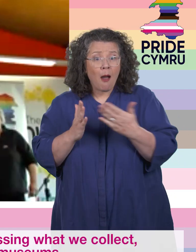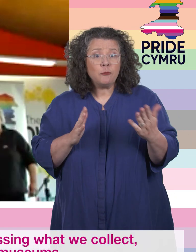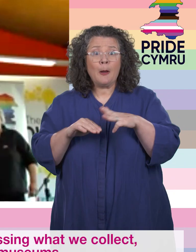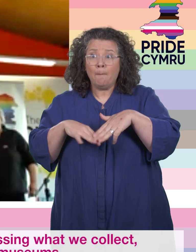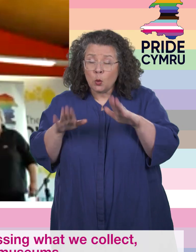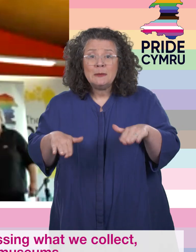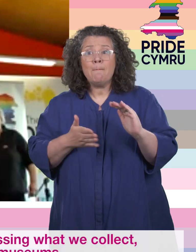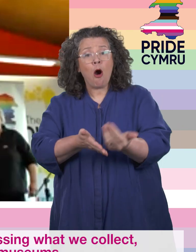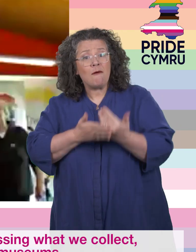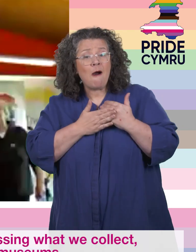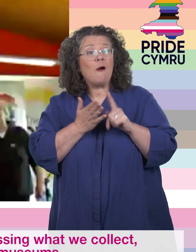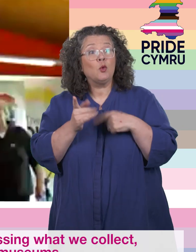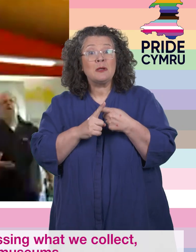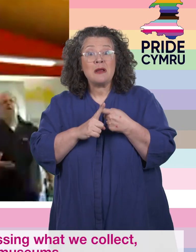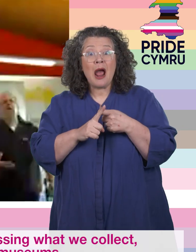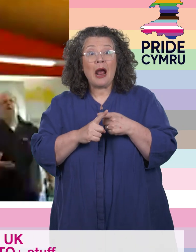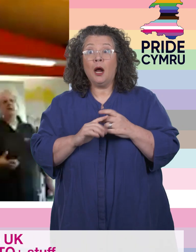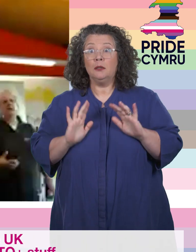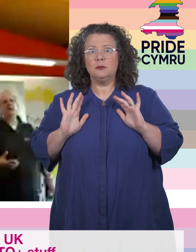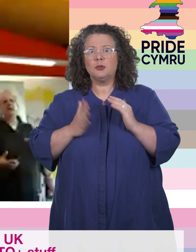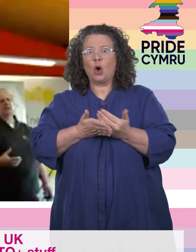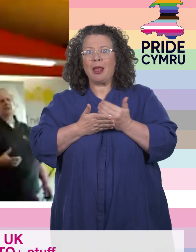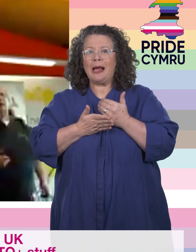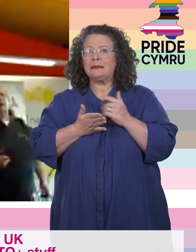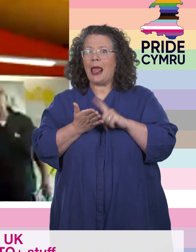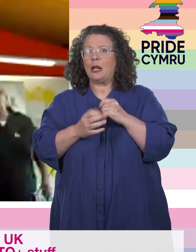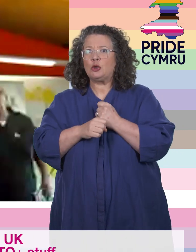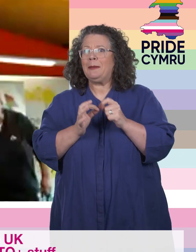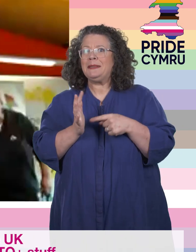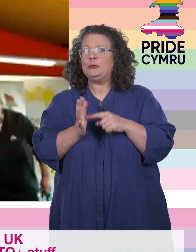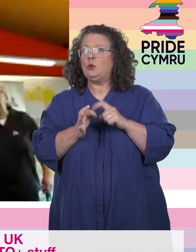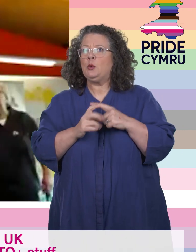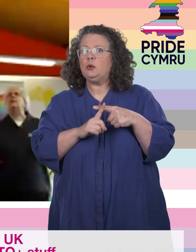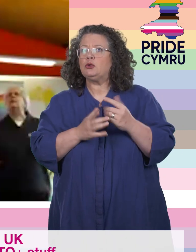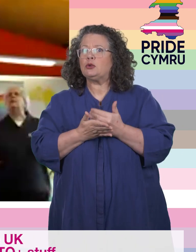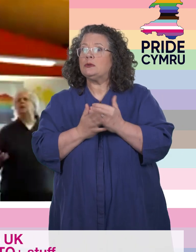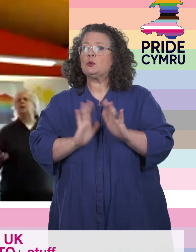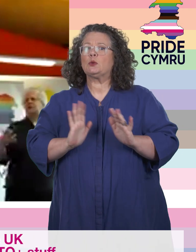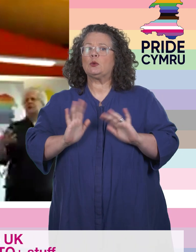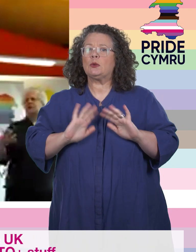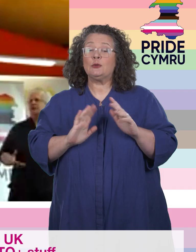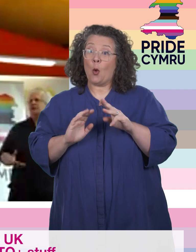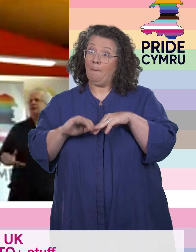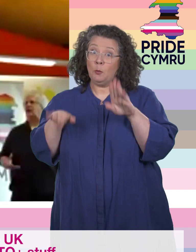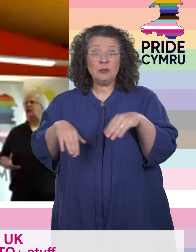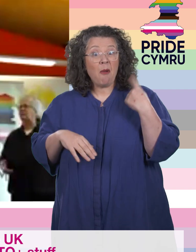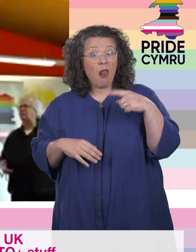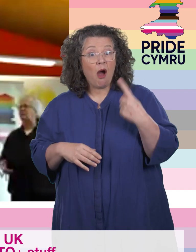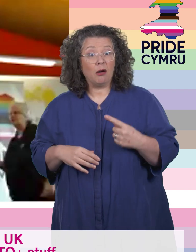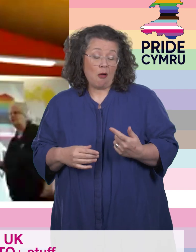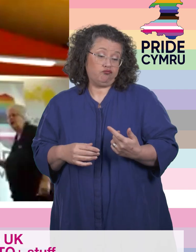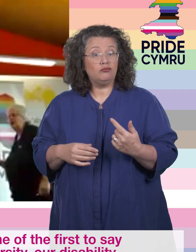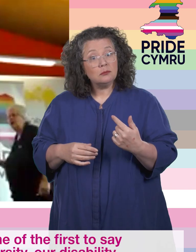collect, because most libraries, museums, and archives in the UK were not collecting LGBTQ+